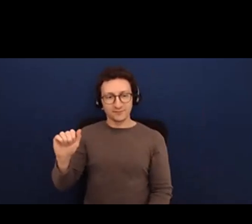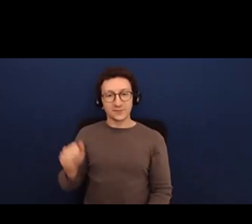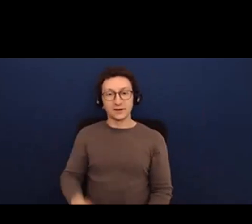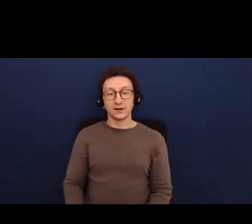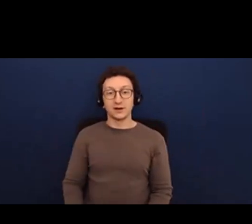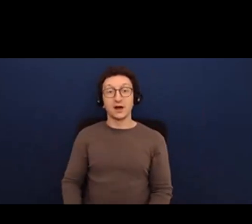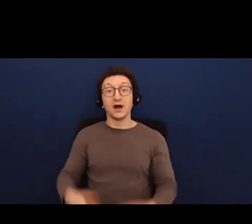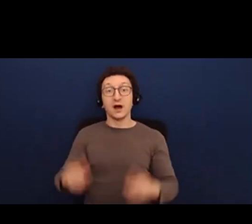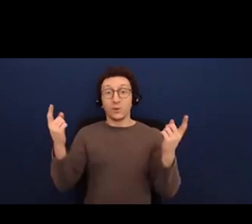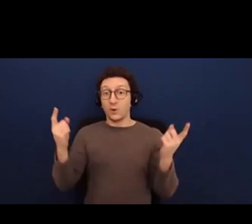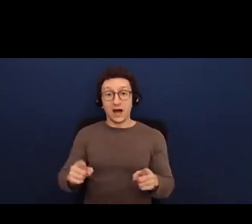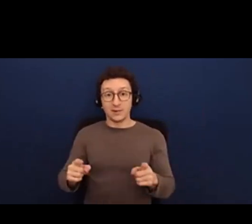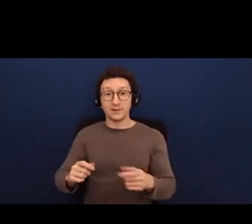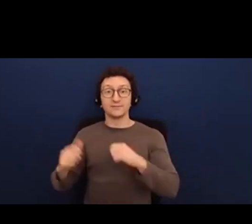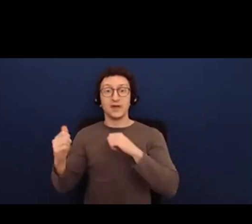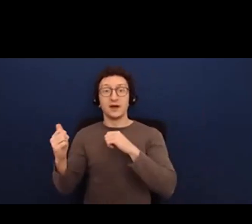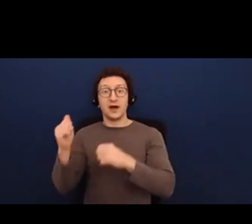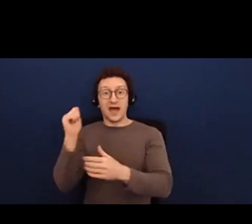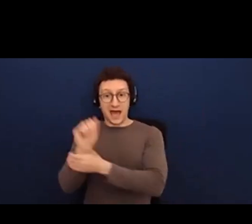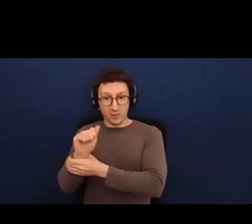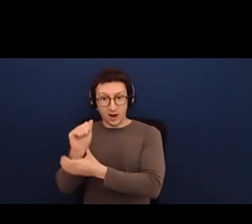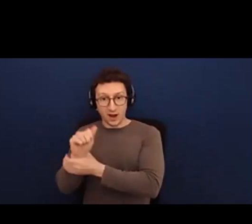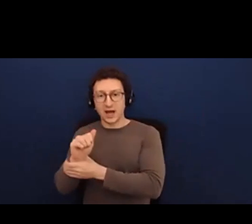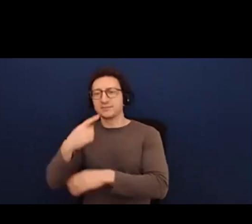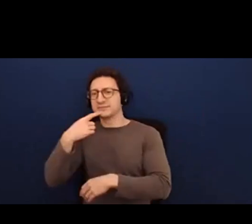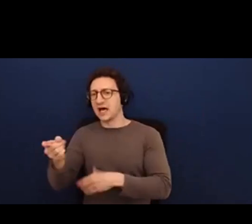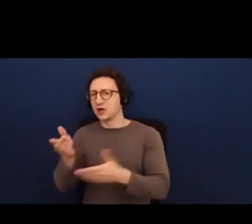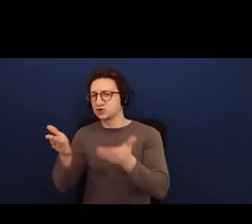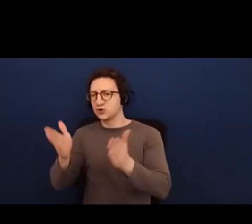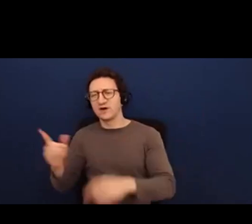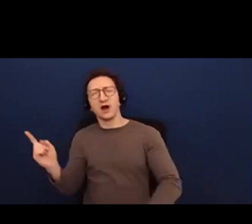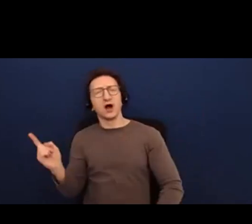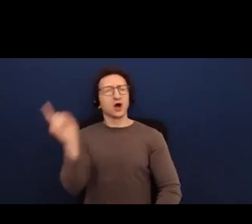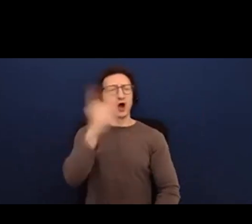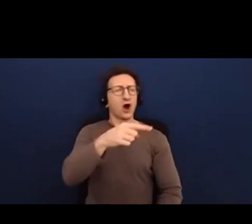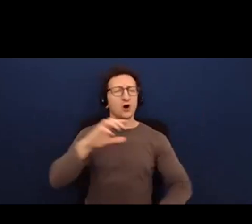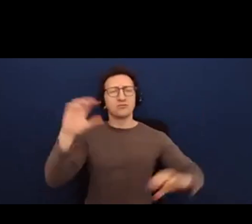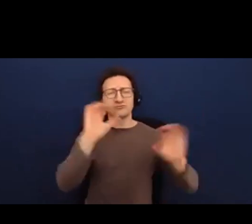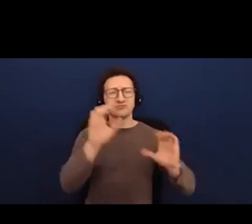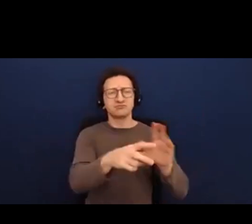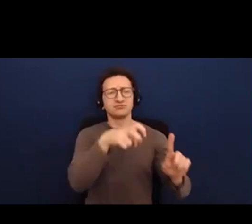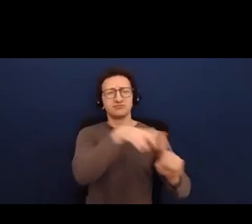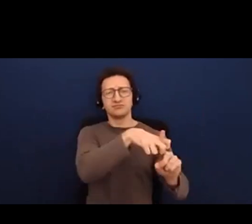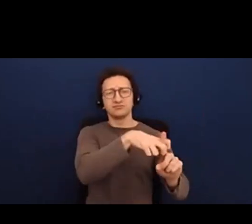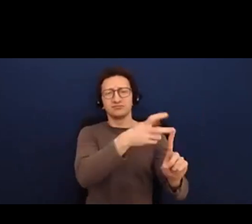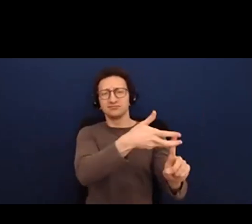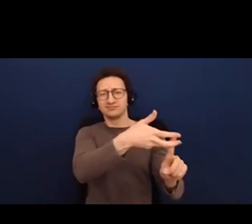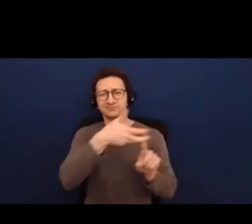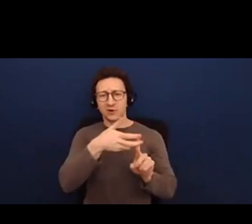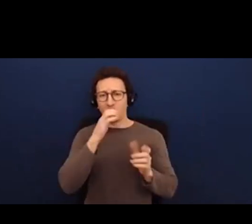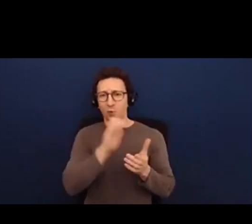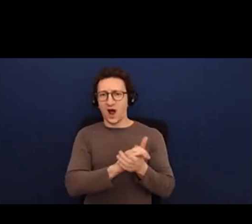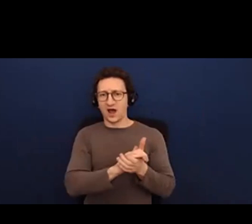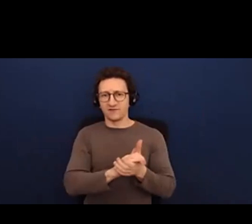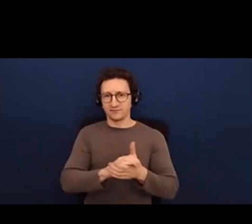Abraham sends his servant Eliezer to look for a wife for Isaac. And when